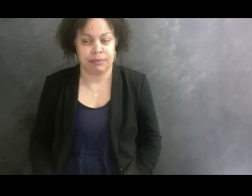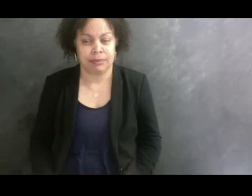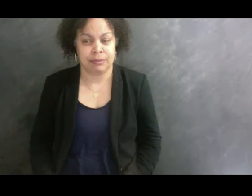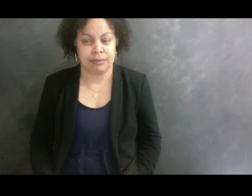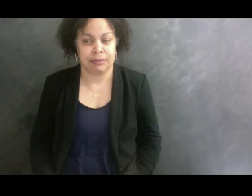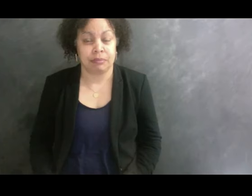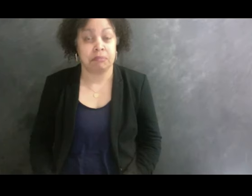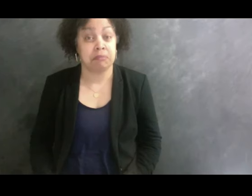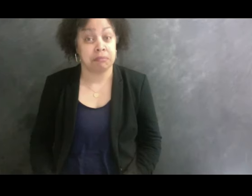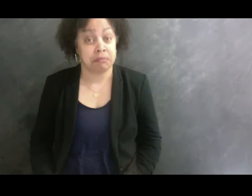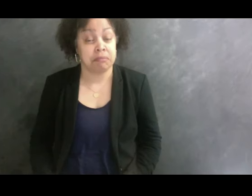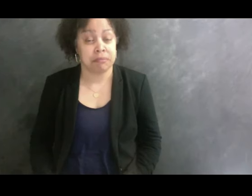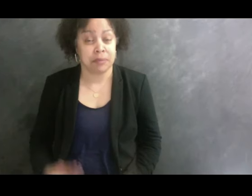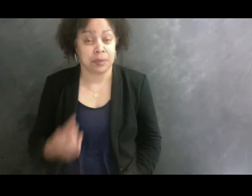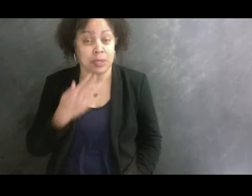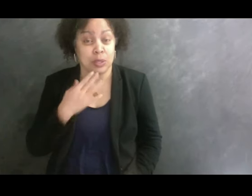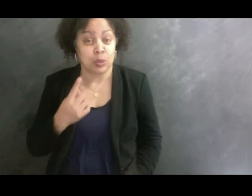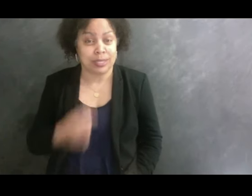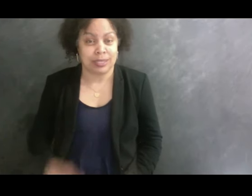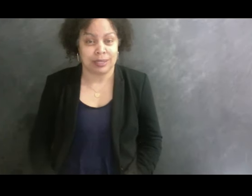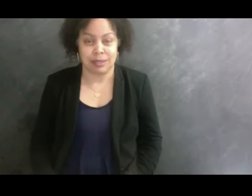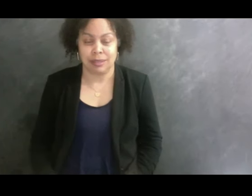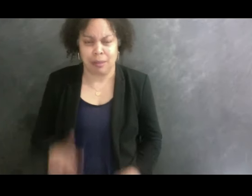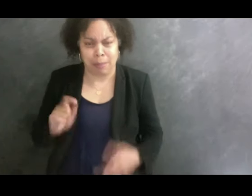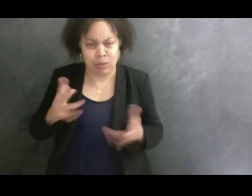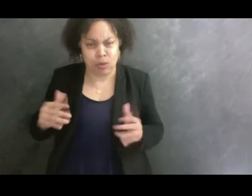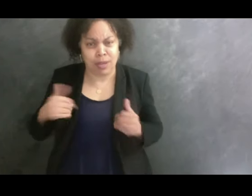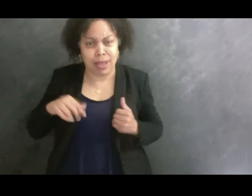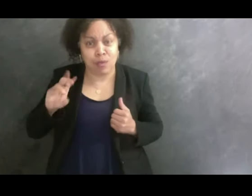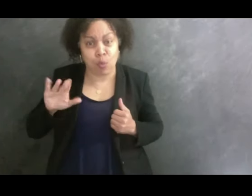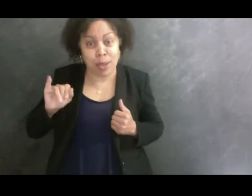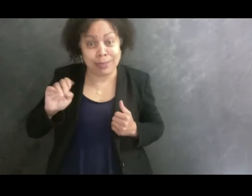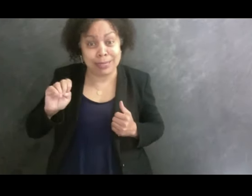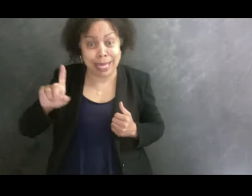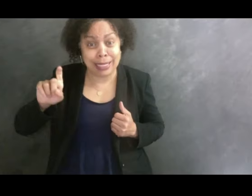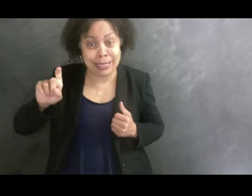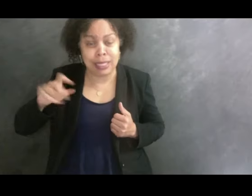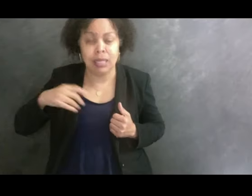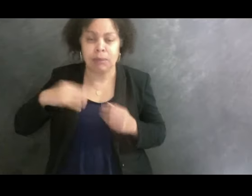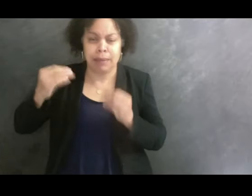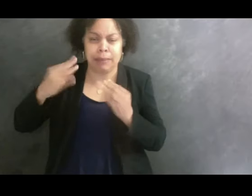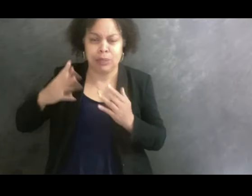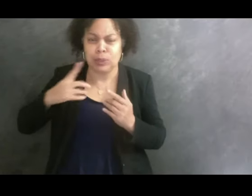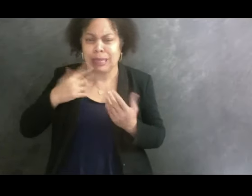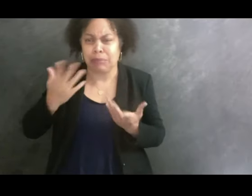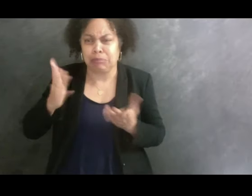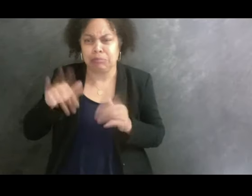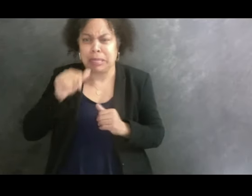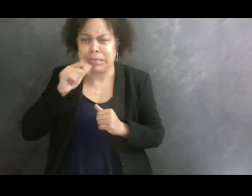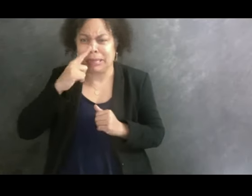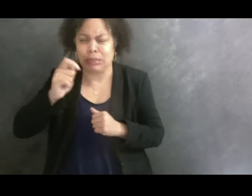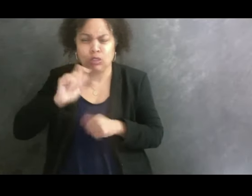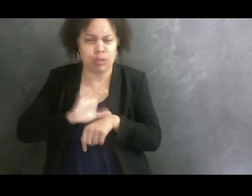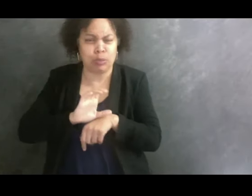This is a good question. How important is it to have a website? My collaborator, friend, and mentor has never been interested in owning a computer. It is